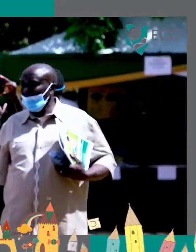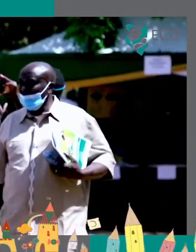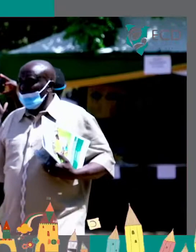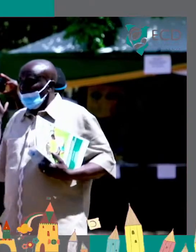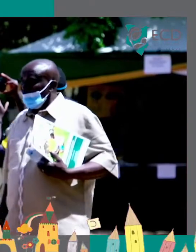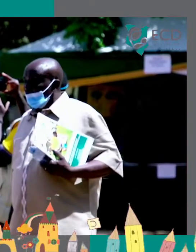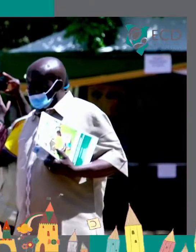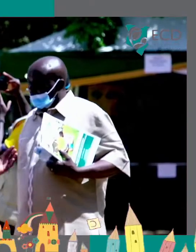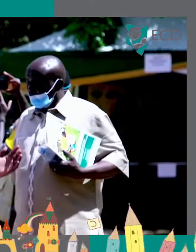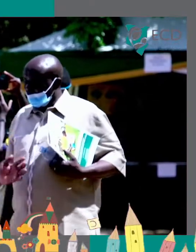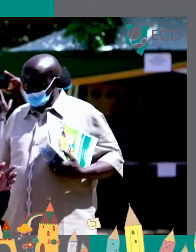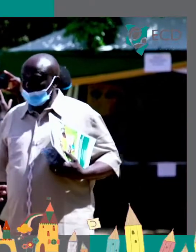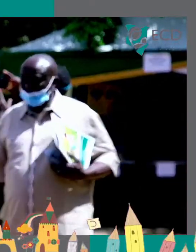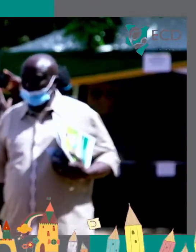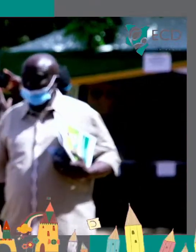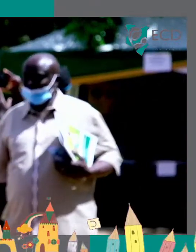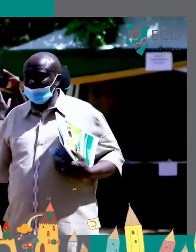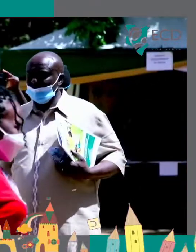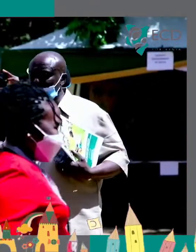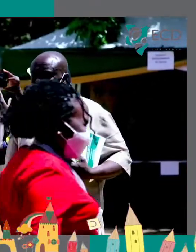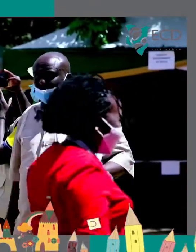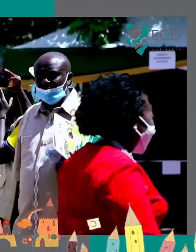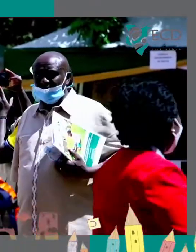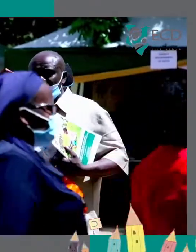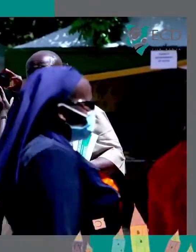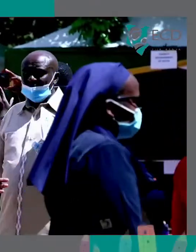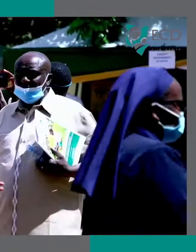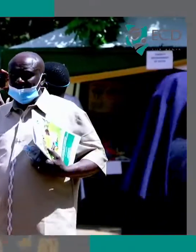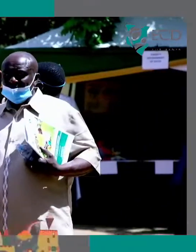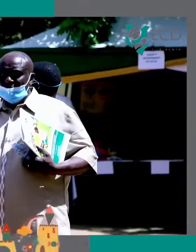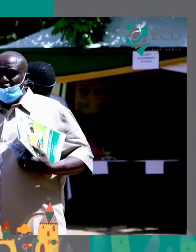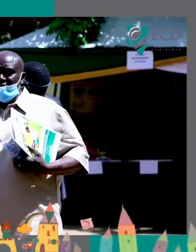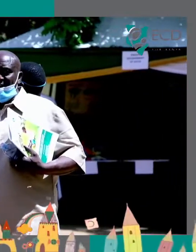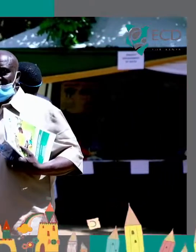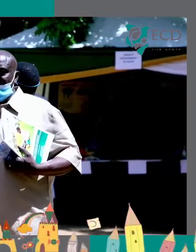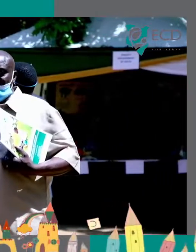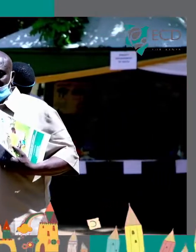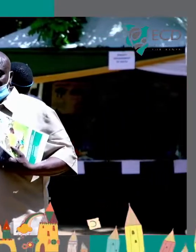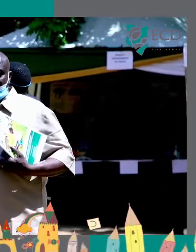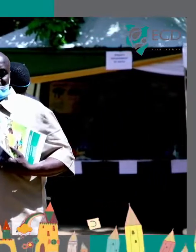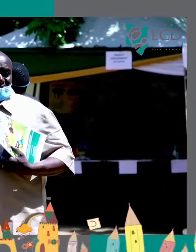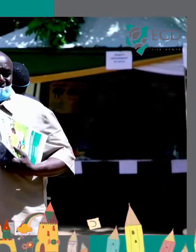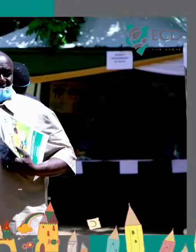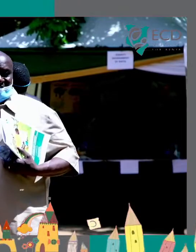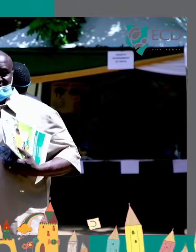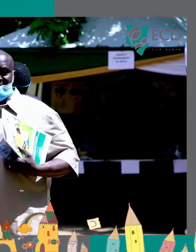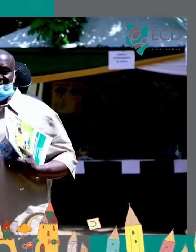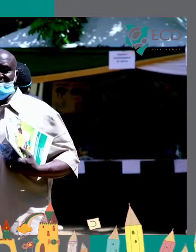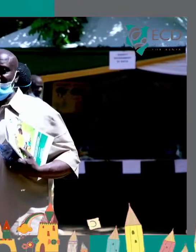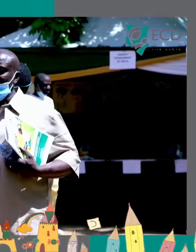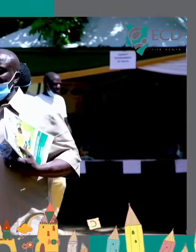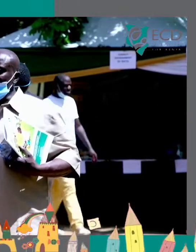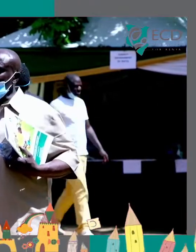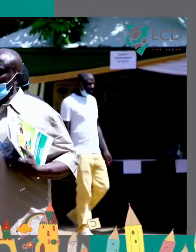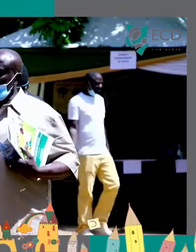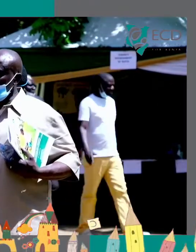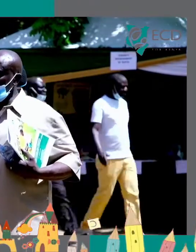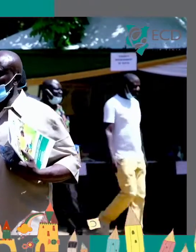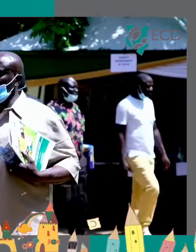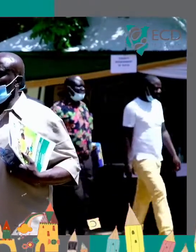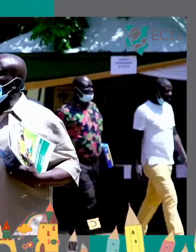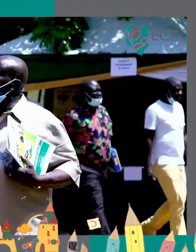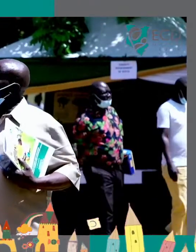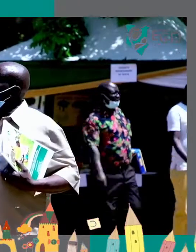Yes. Just tell us what's your feeling about the session that just ended? Oh yeah, the session on COVID which just ended. Yes. It is